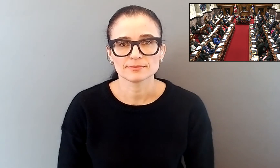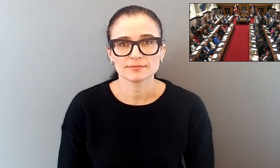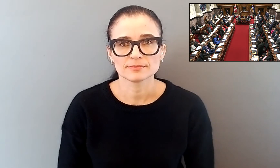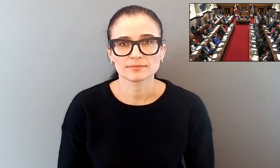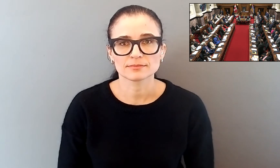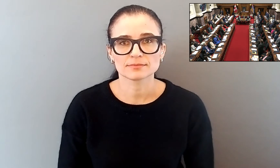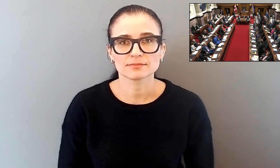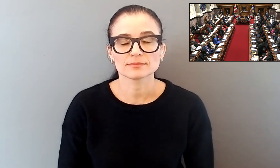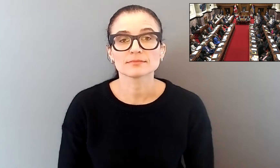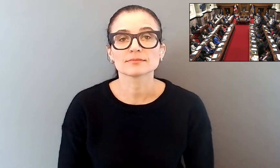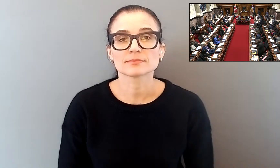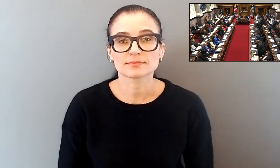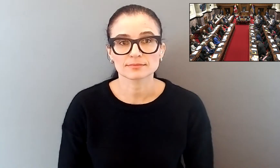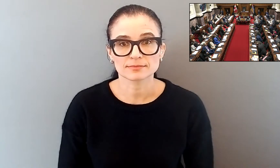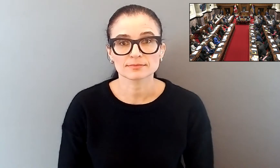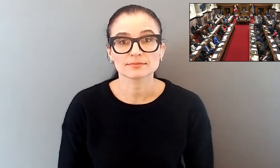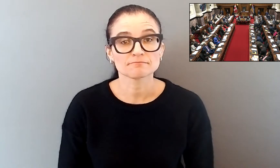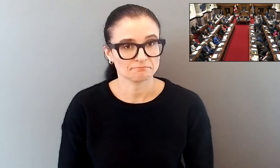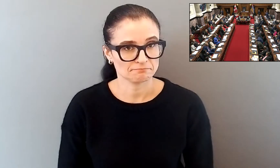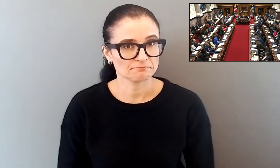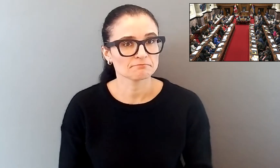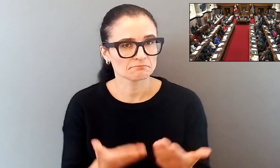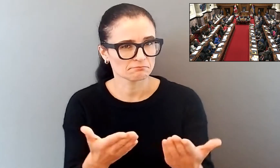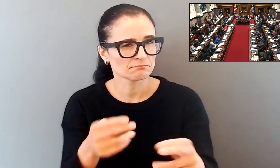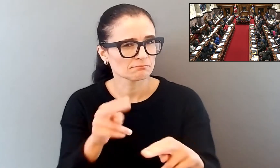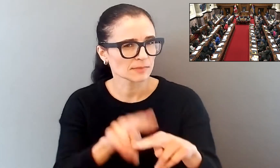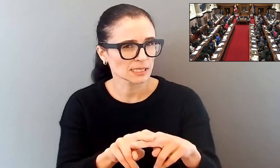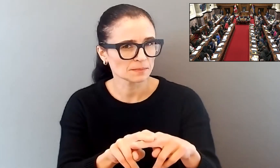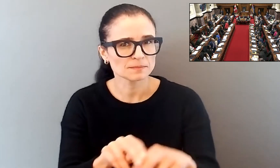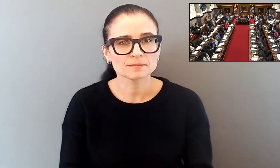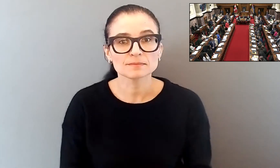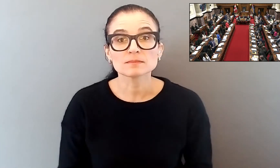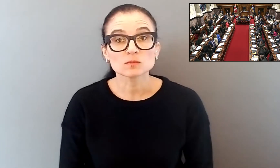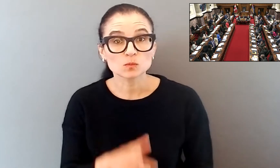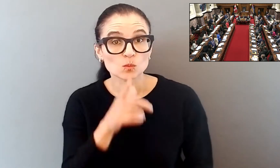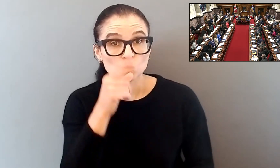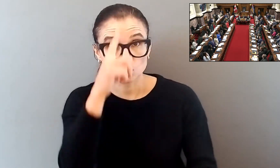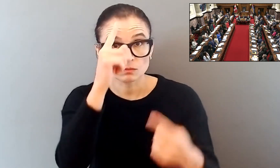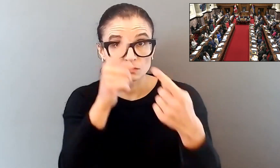Please be seated. All those opposed, please rise.